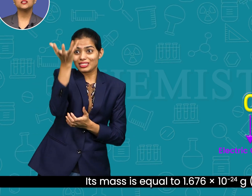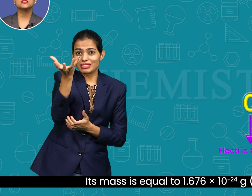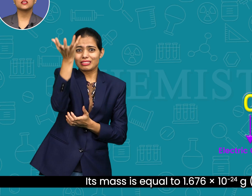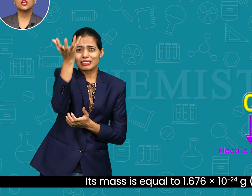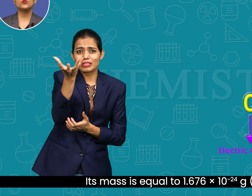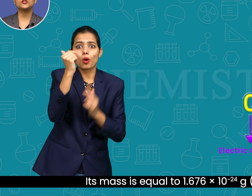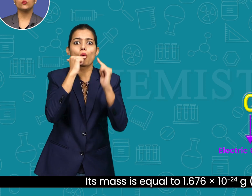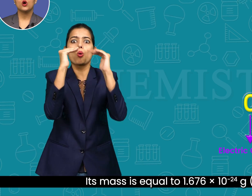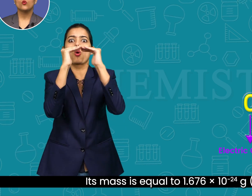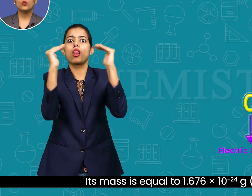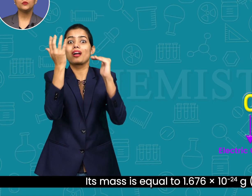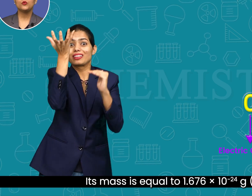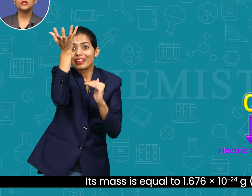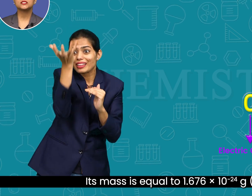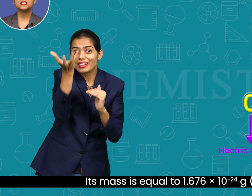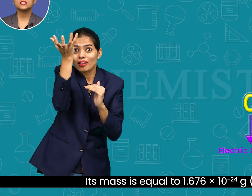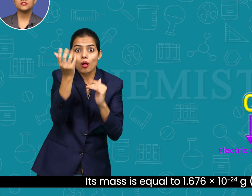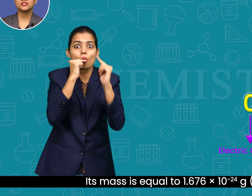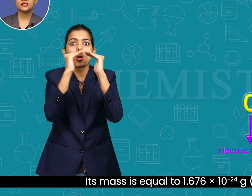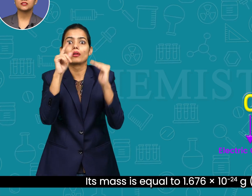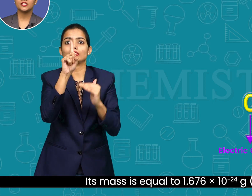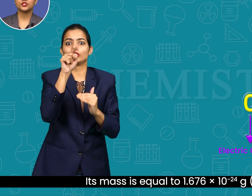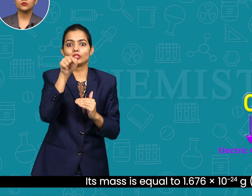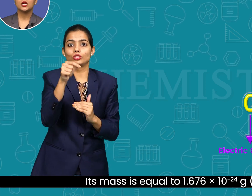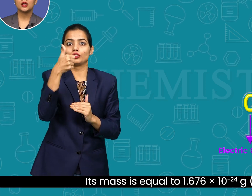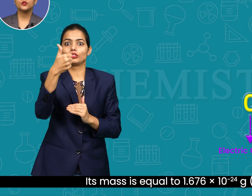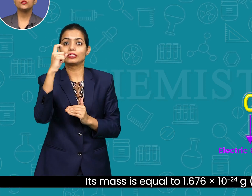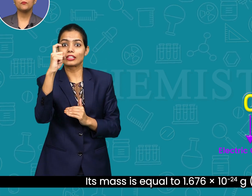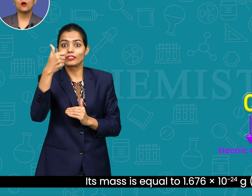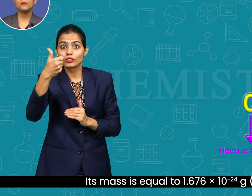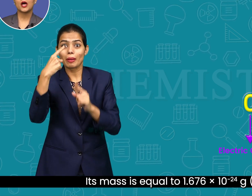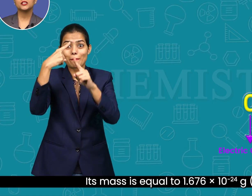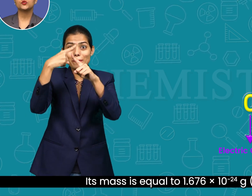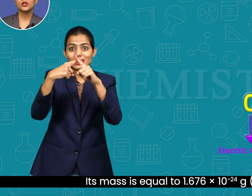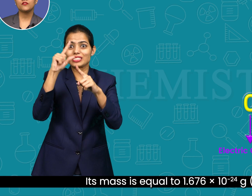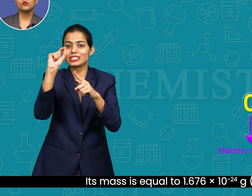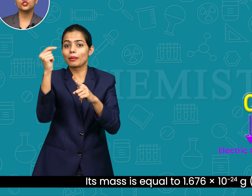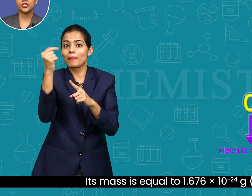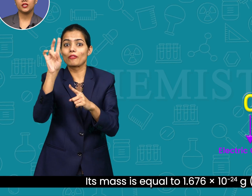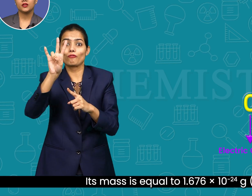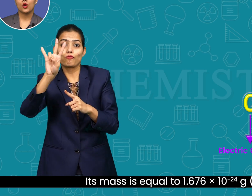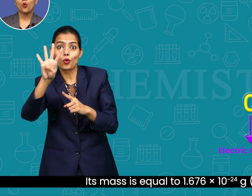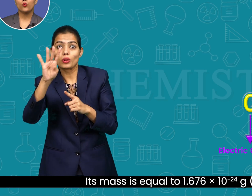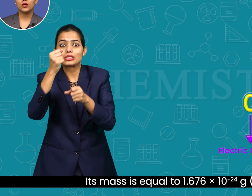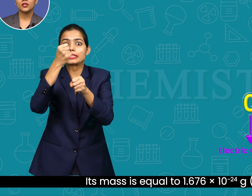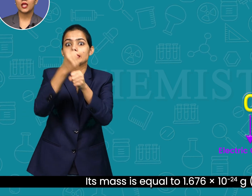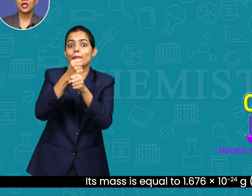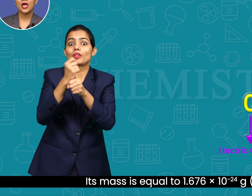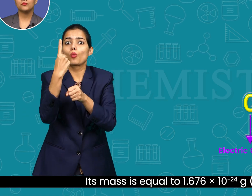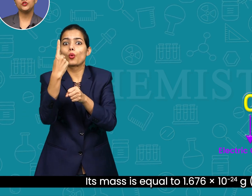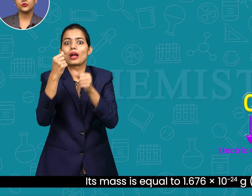Its mass is equal to 1.676 into 10 to the power minus 24 g,